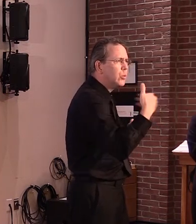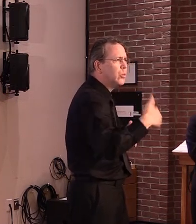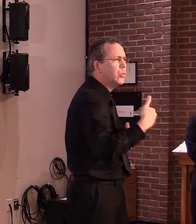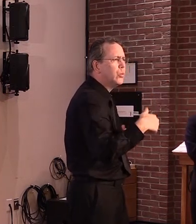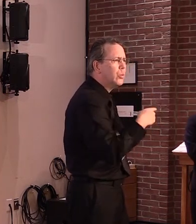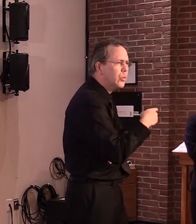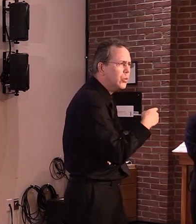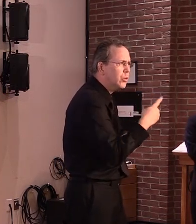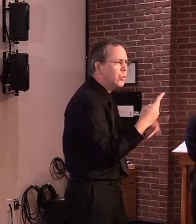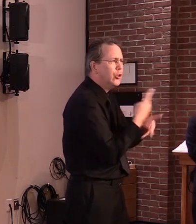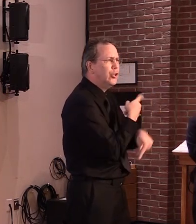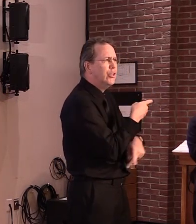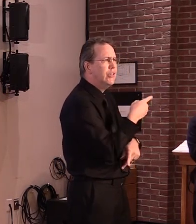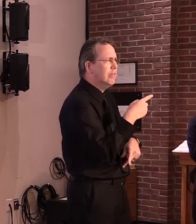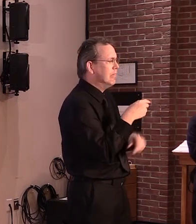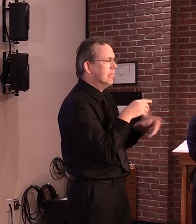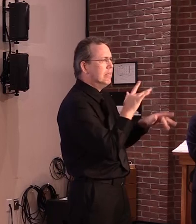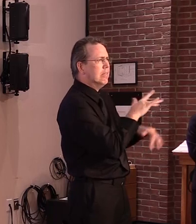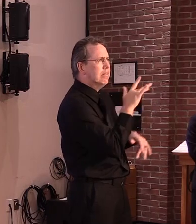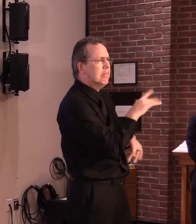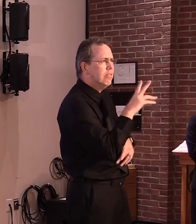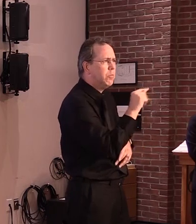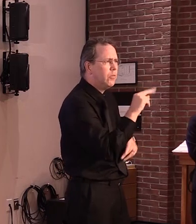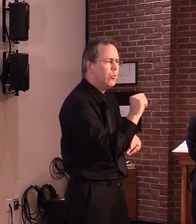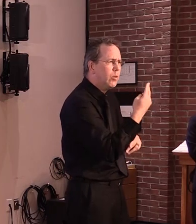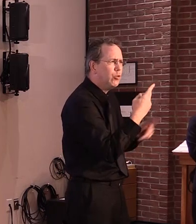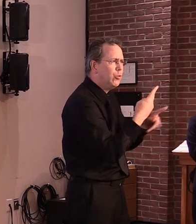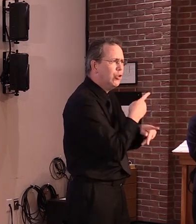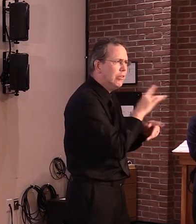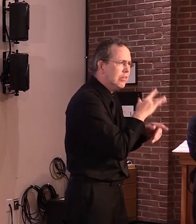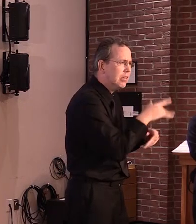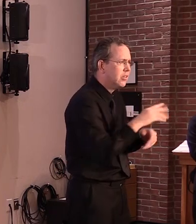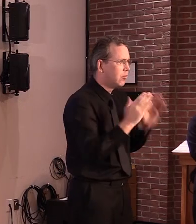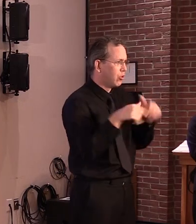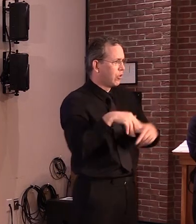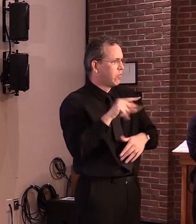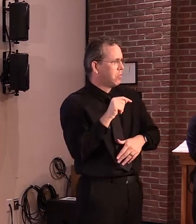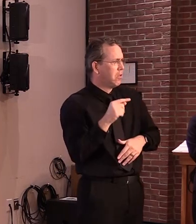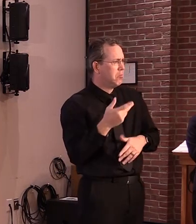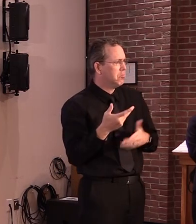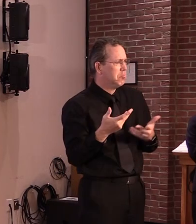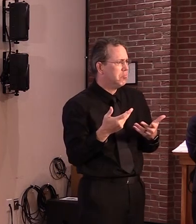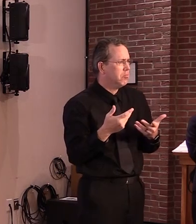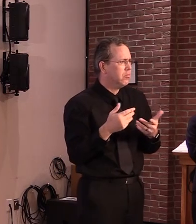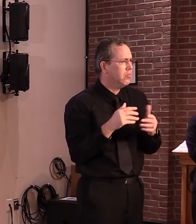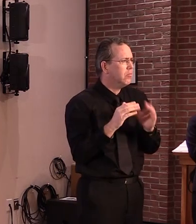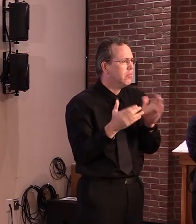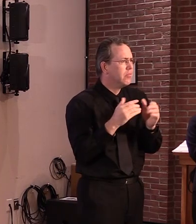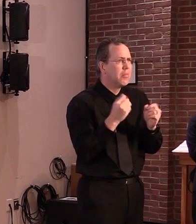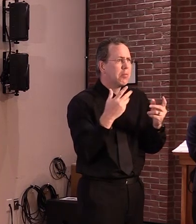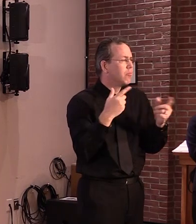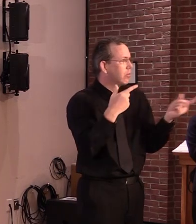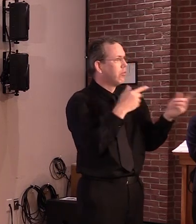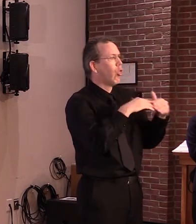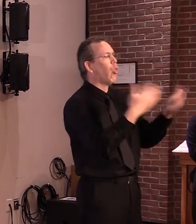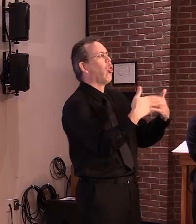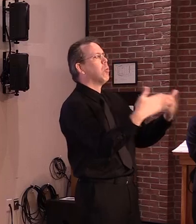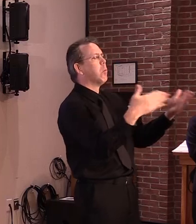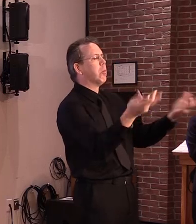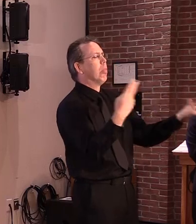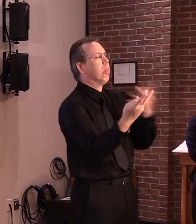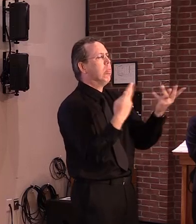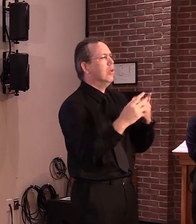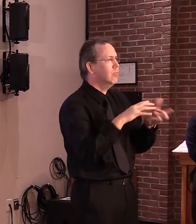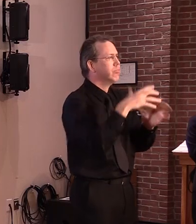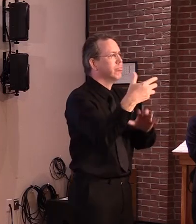face and why it's so important for Vermonters to stay vigilant and for us to stay vigilant as a state for allowing